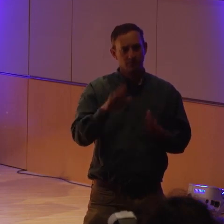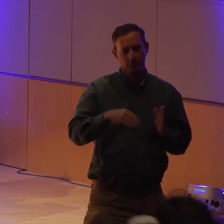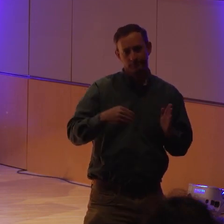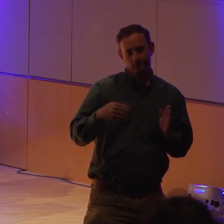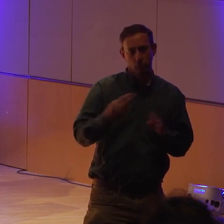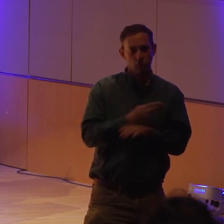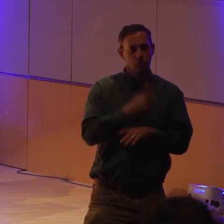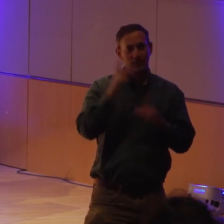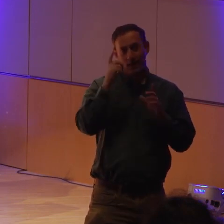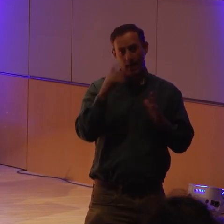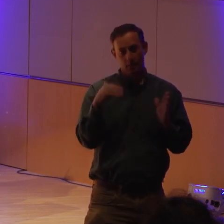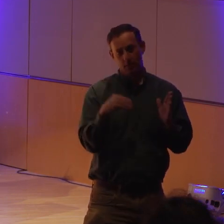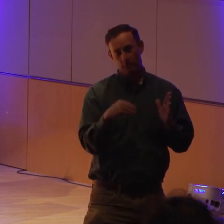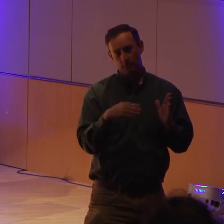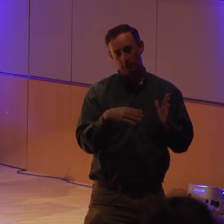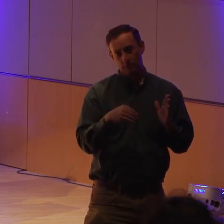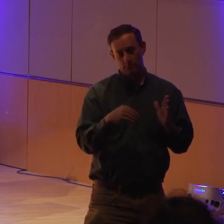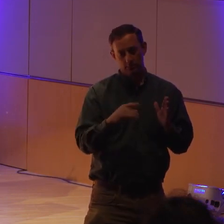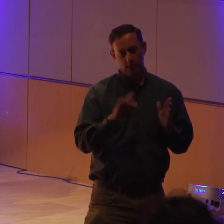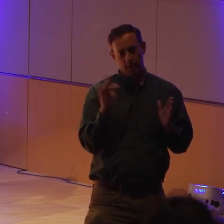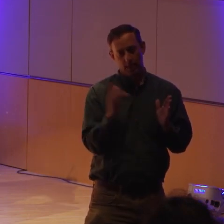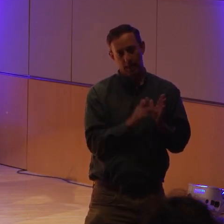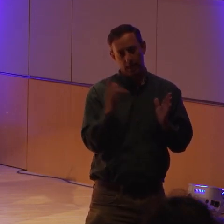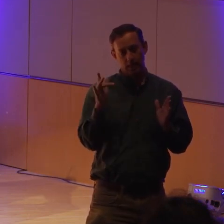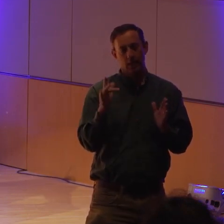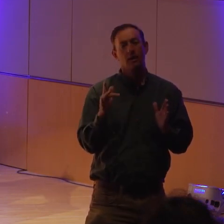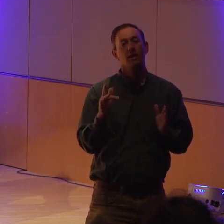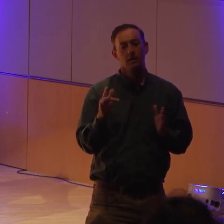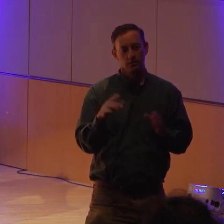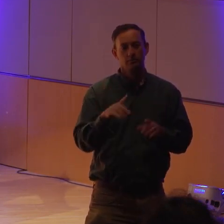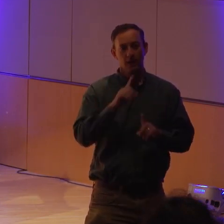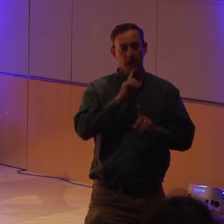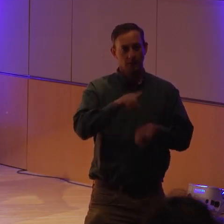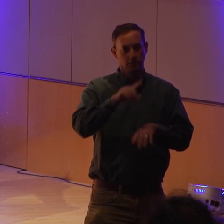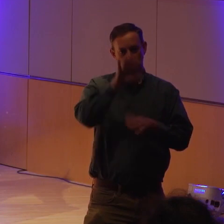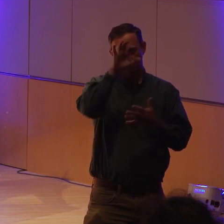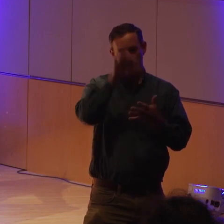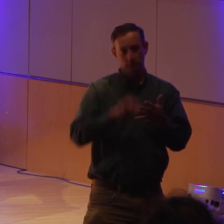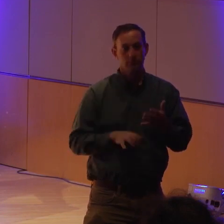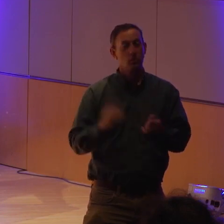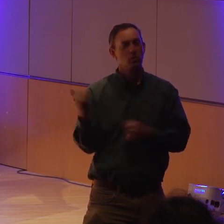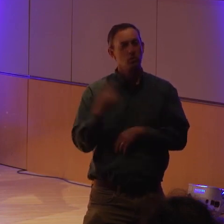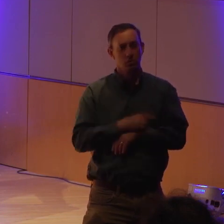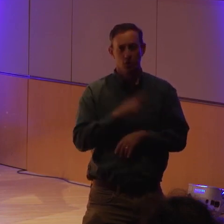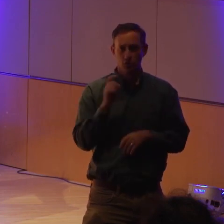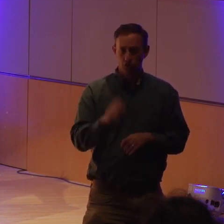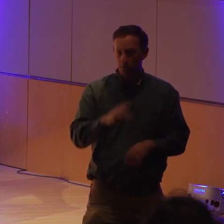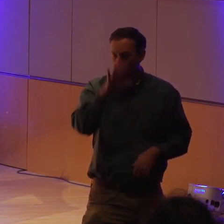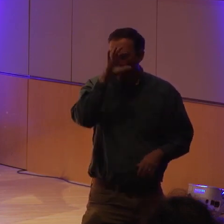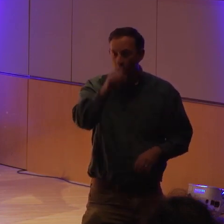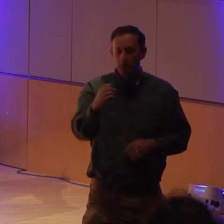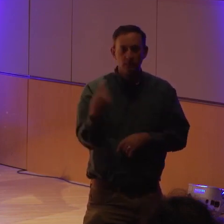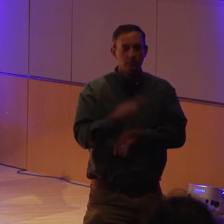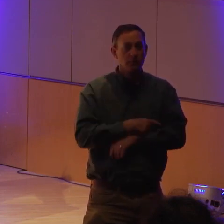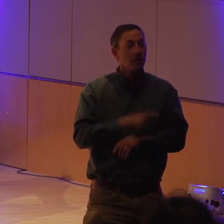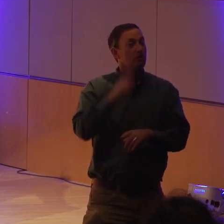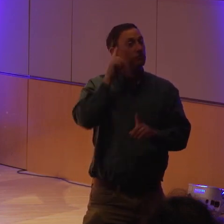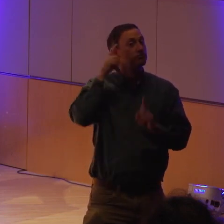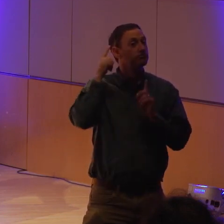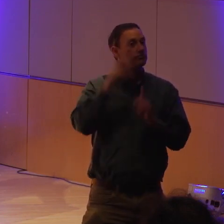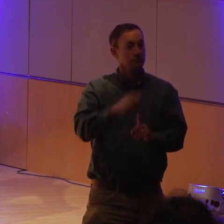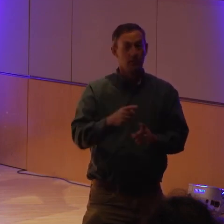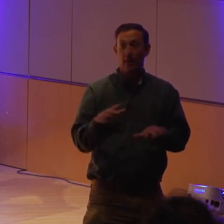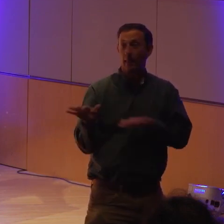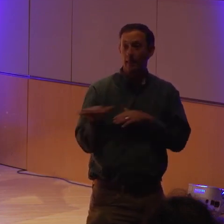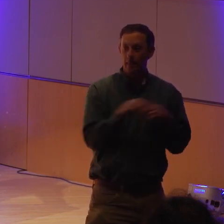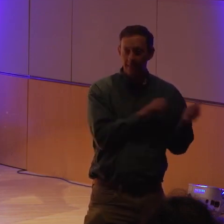using the camera on your phone and clicking the link. Today promises to be a dynamic day, and the intention is to walk